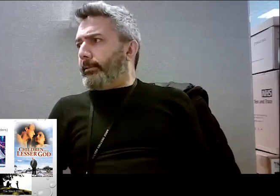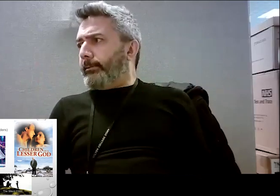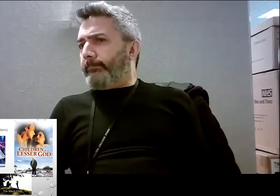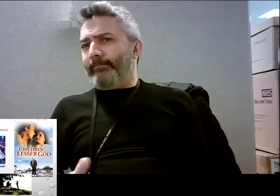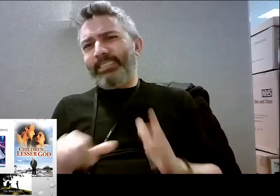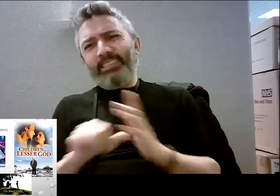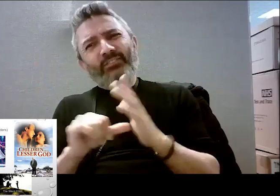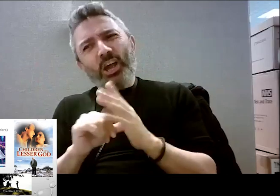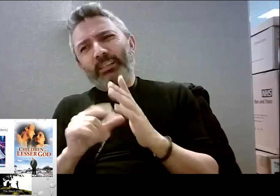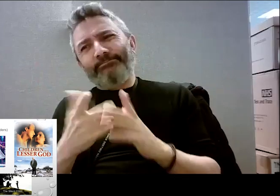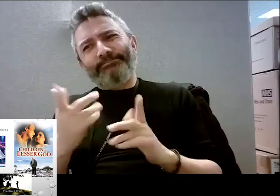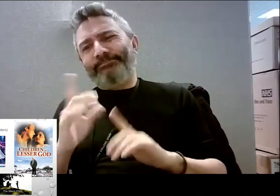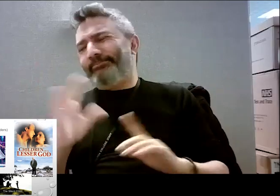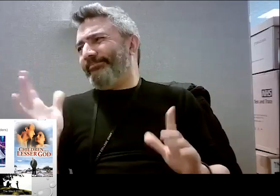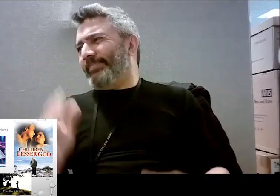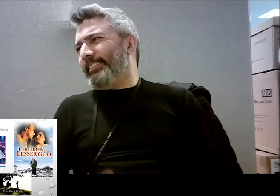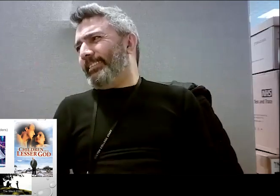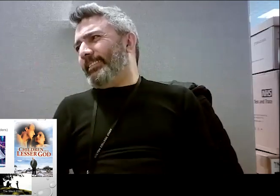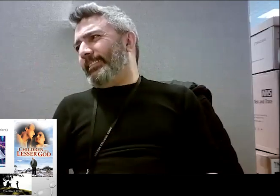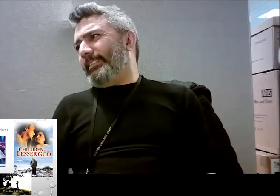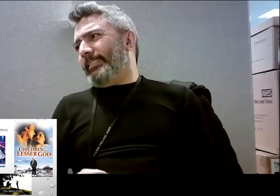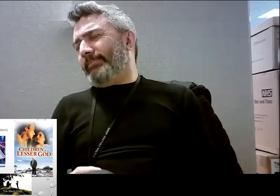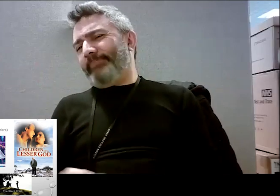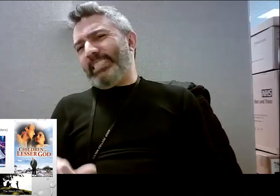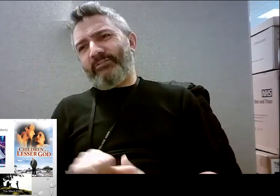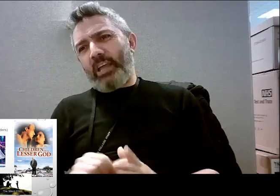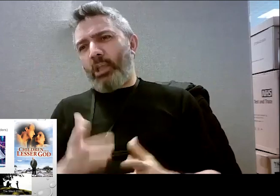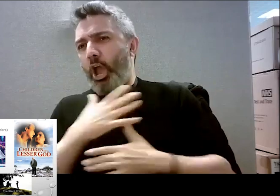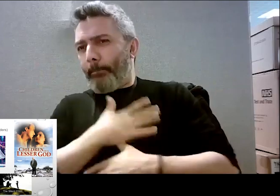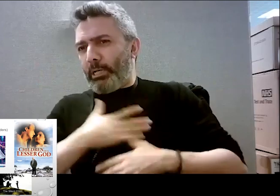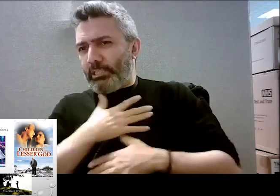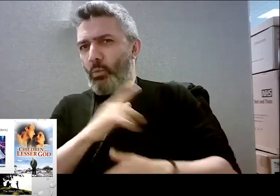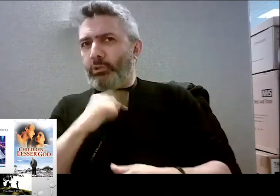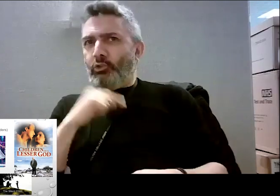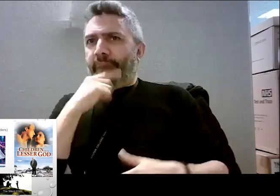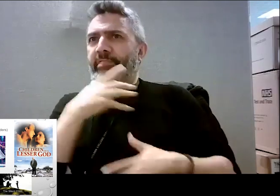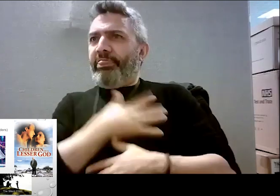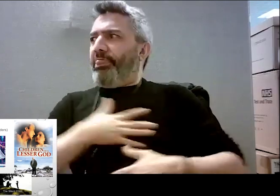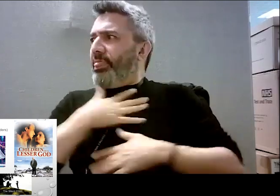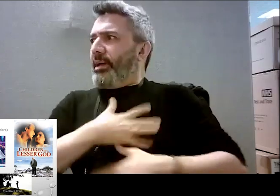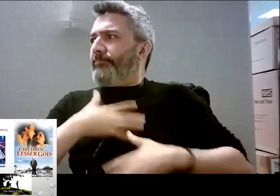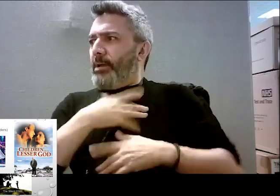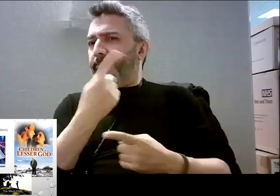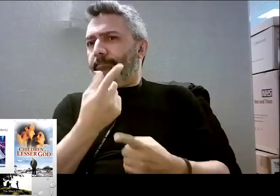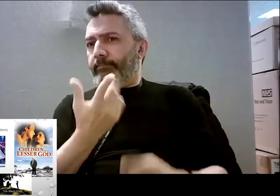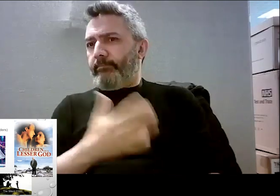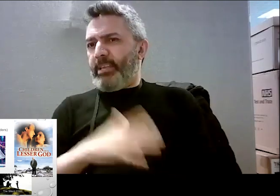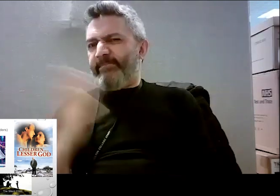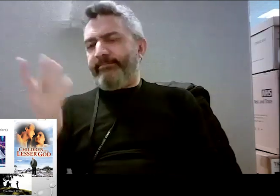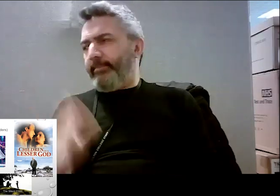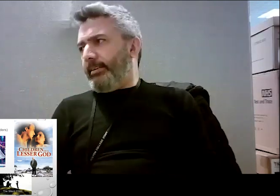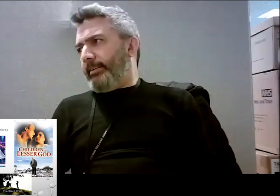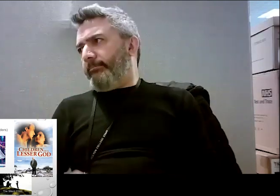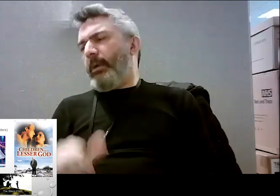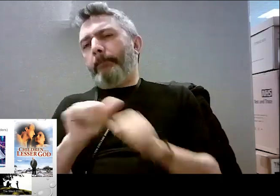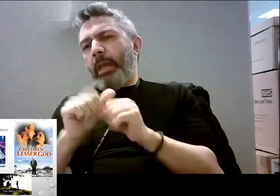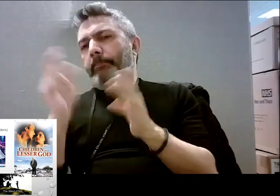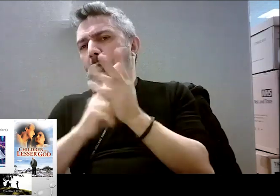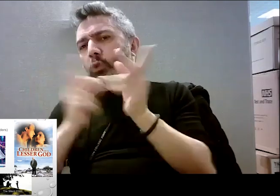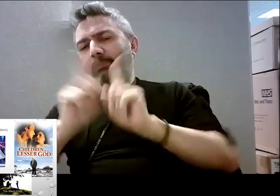that he's got cancer, and he's got to deal with all that. It's very, very difficult to ask people to do that. They're dealing with emotions of their own, but then they've got